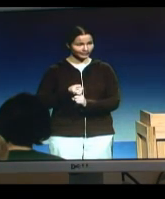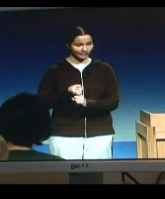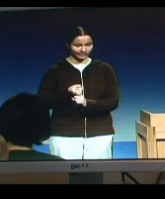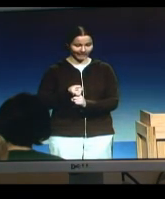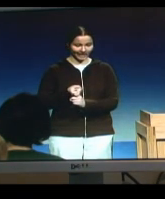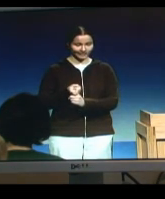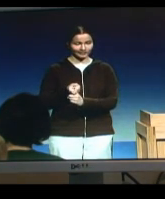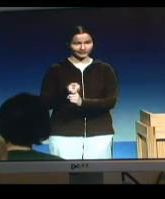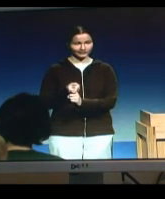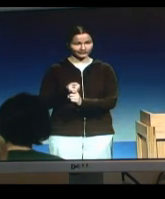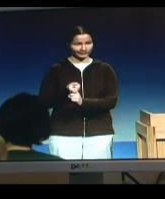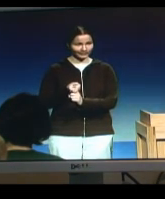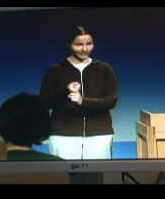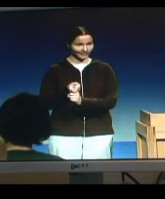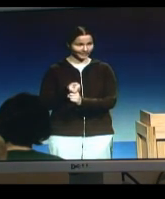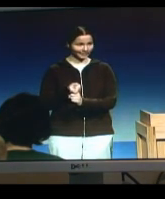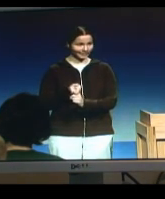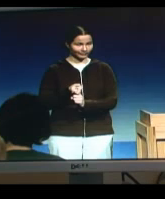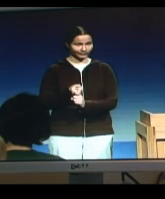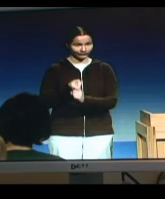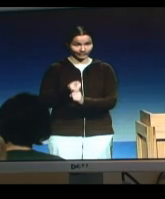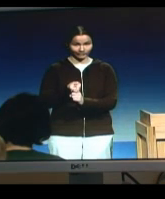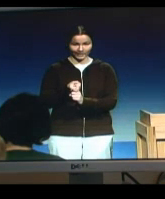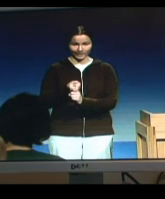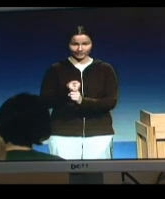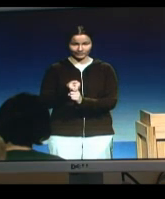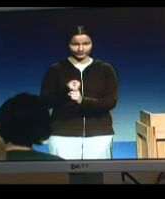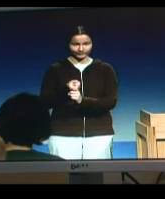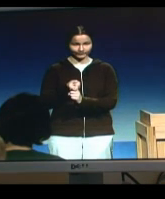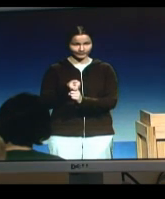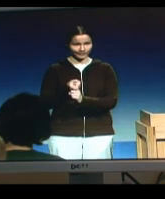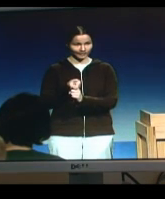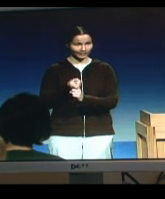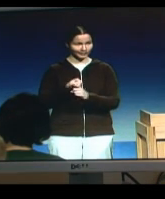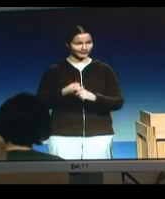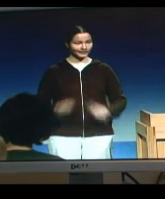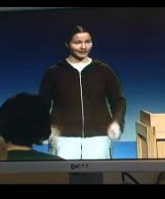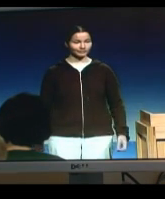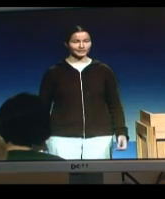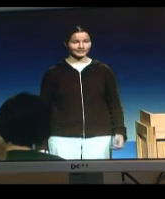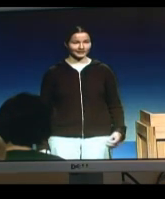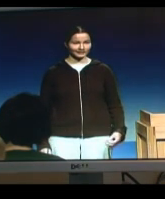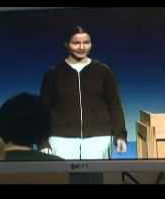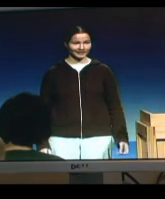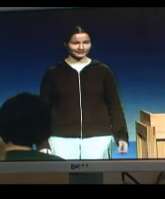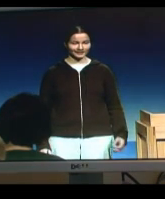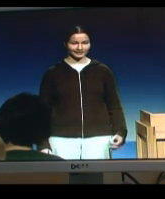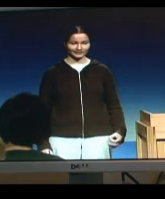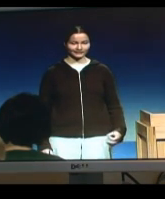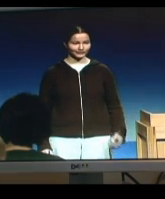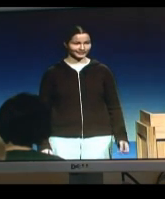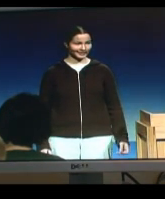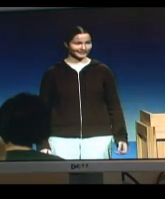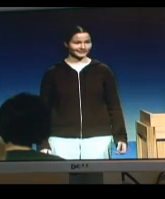Then back and knuckles of your left hand hanging outward from your right hand. Now please tell a classmate these four signs